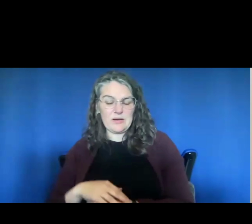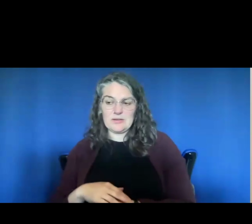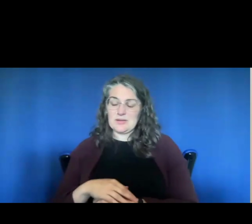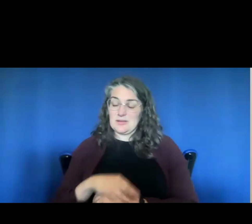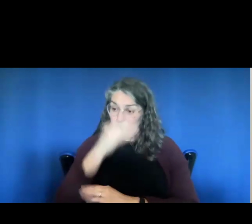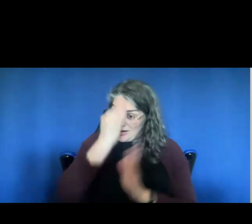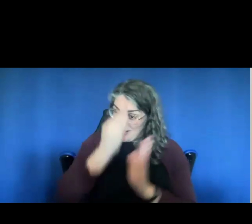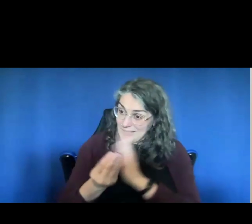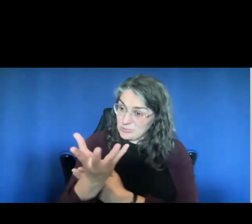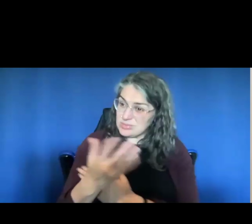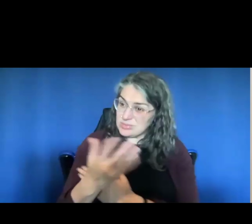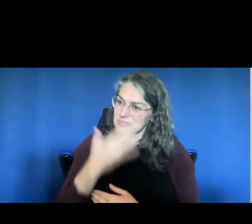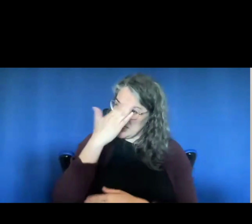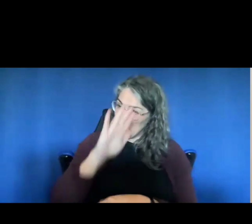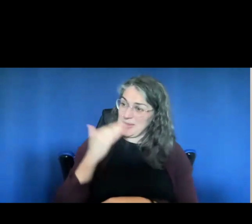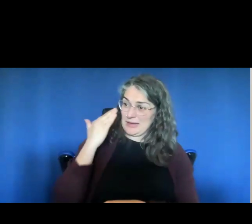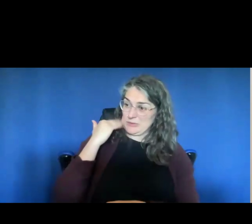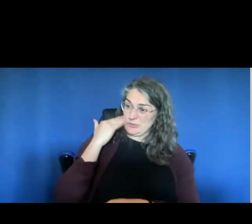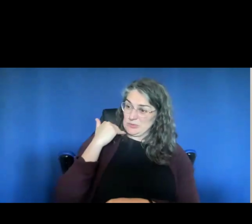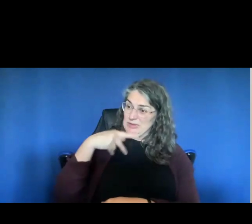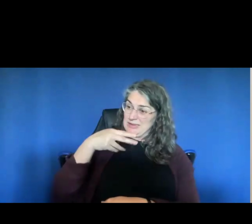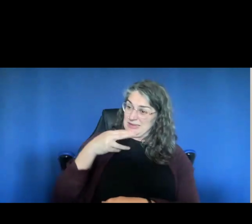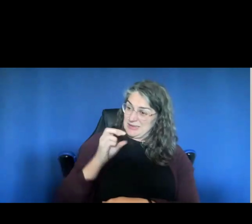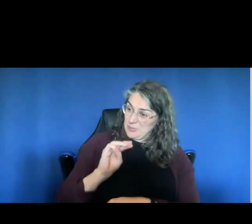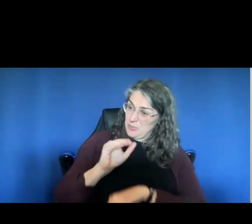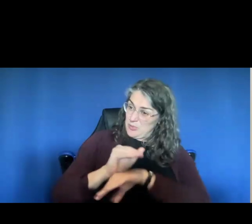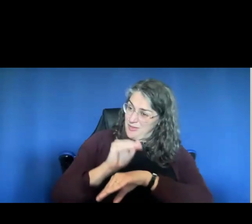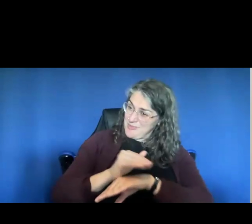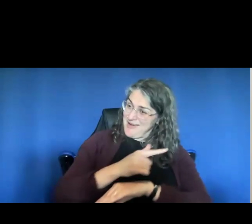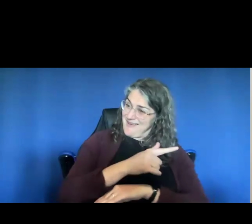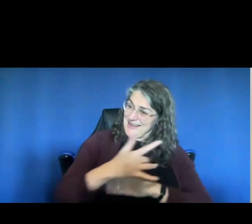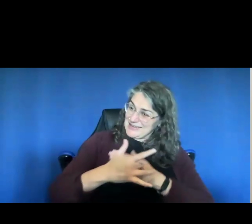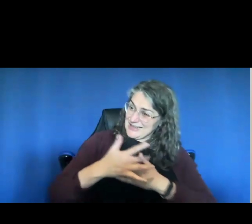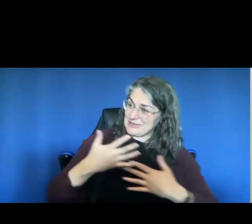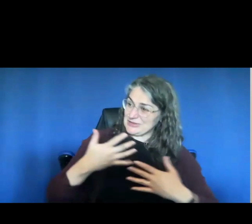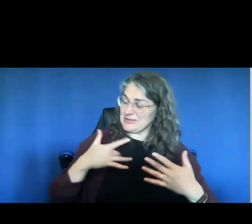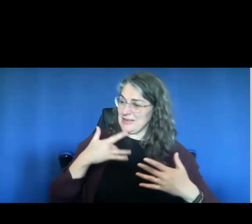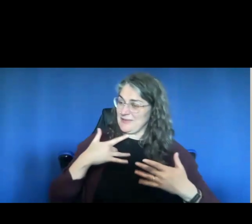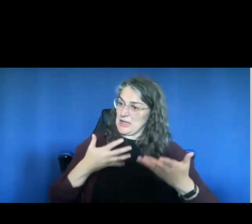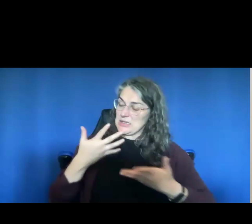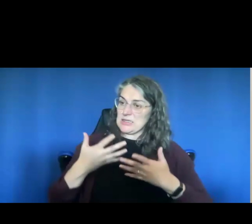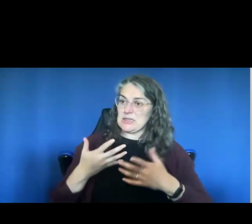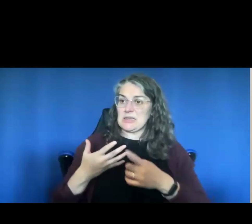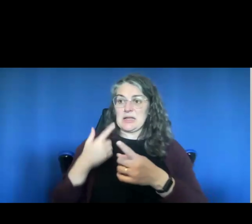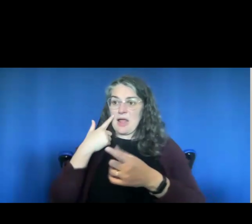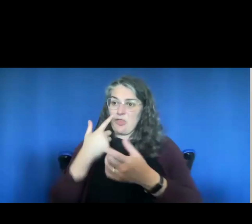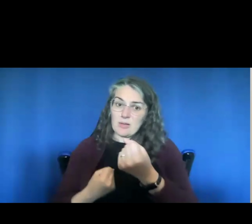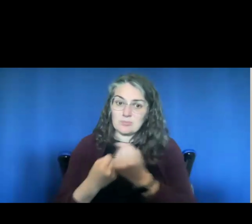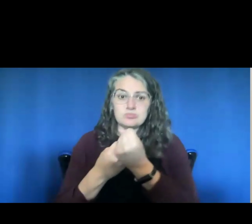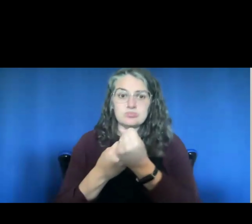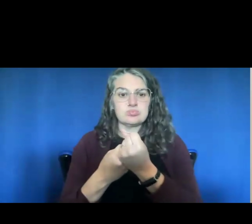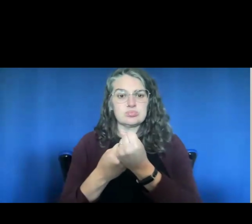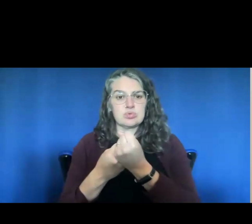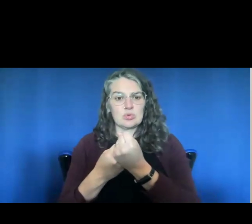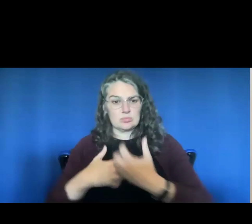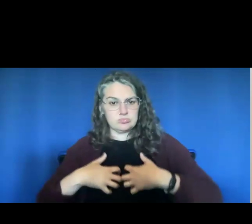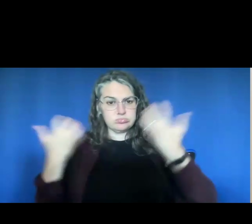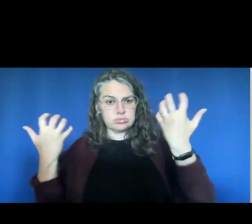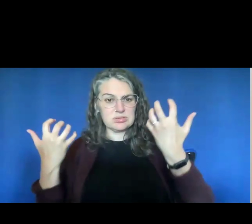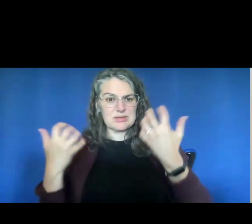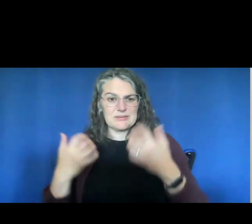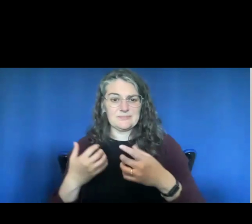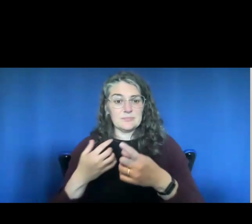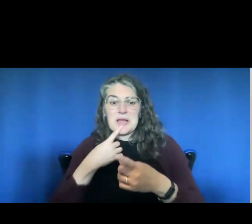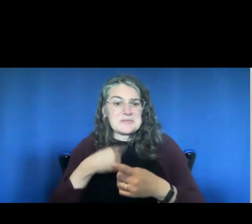shock or righteous indignation. I expected some solidarity, some anger. Instead, she replied, "It's not a